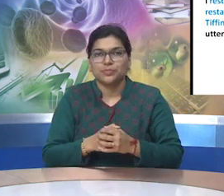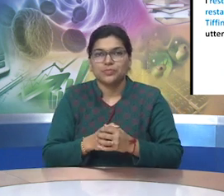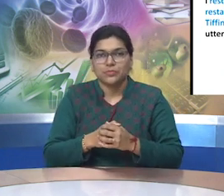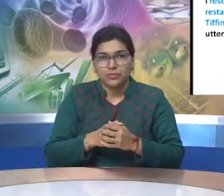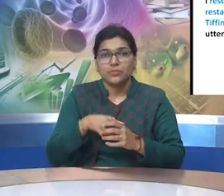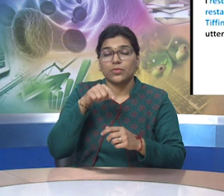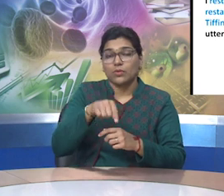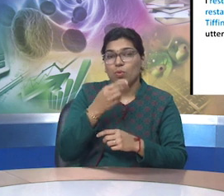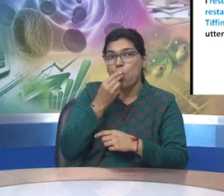I rested